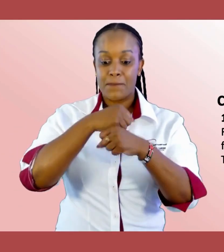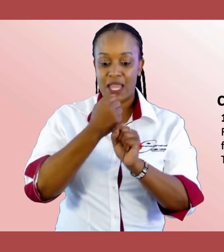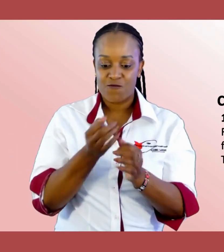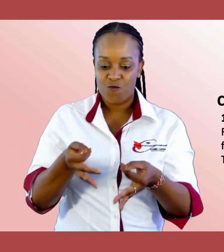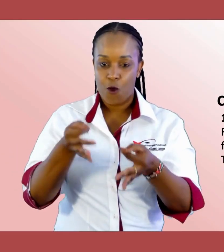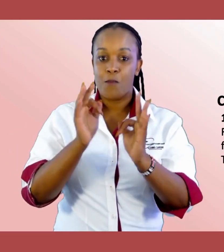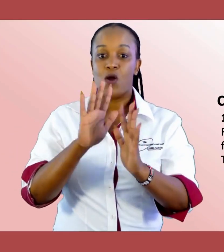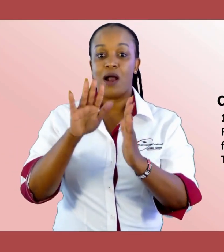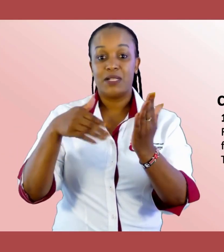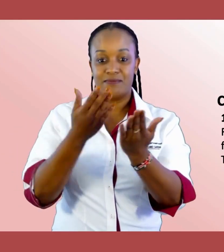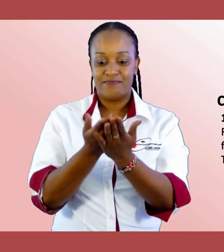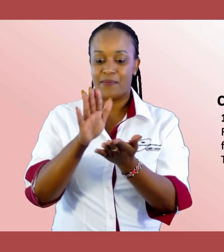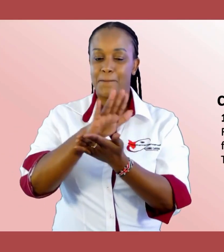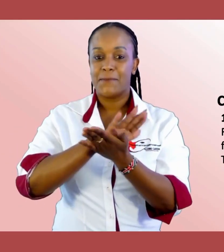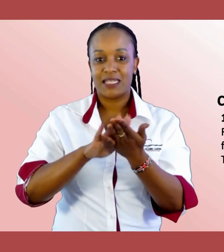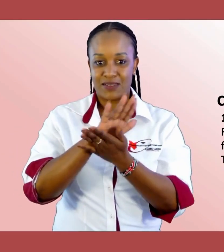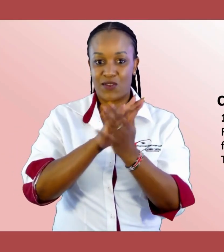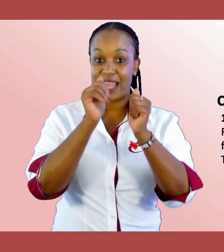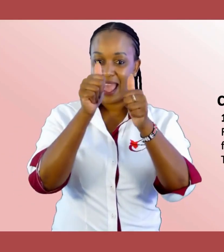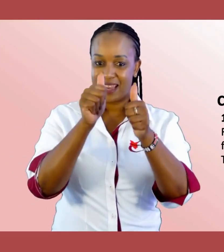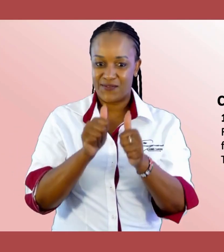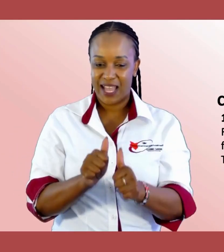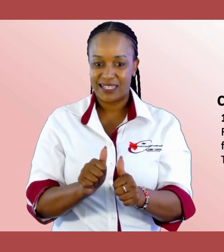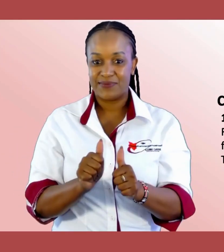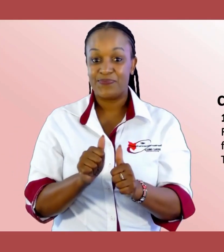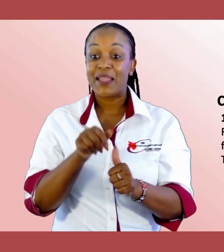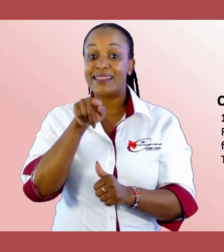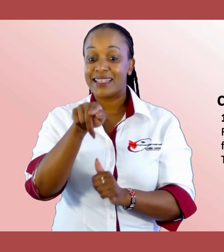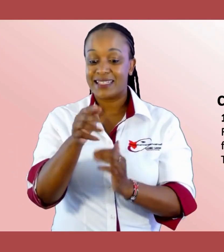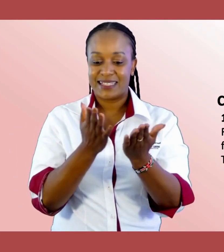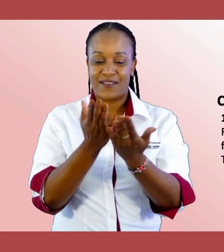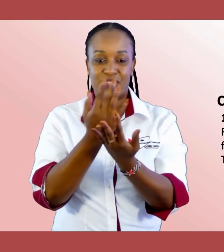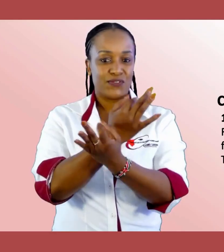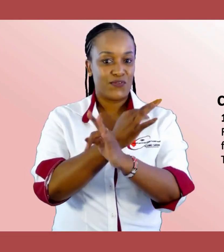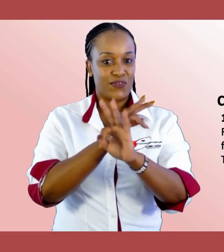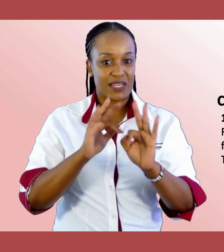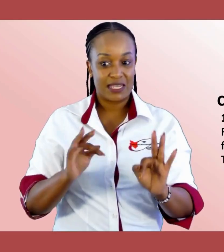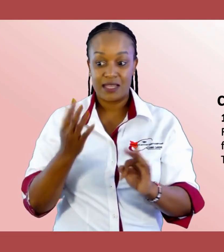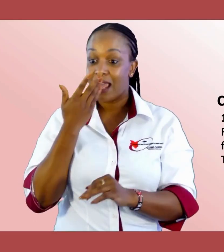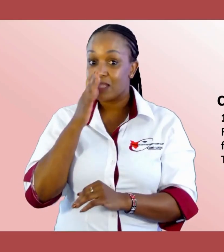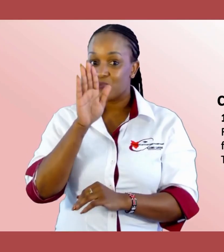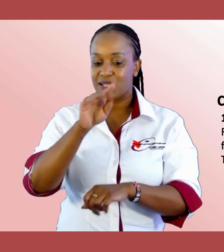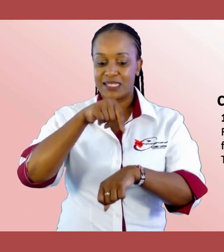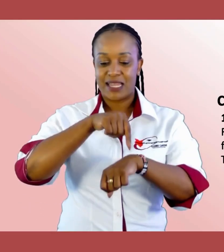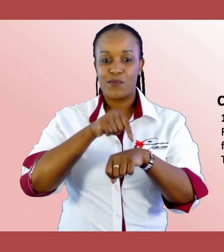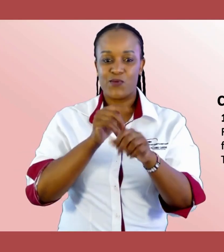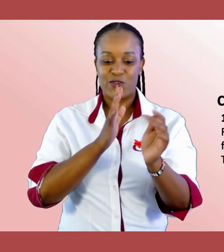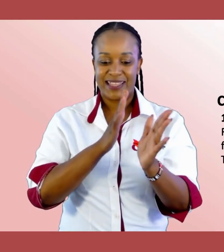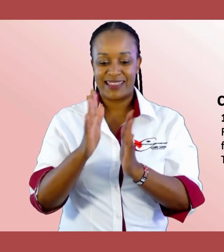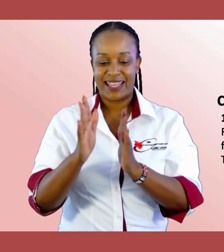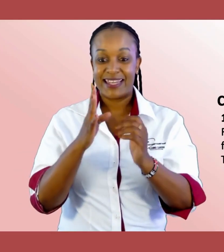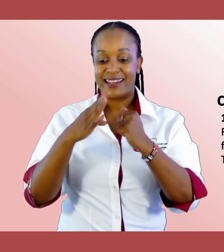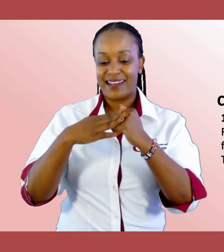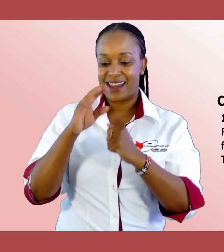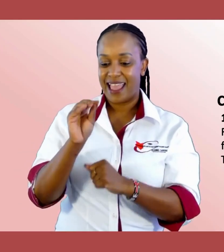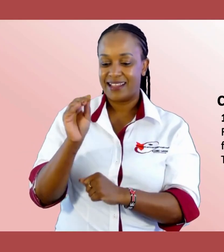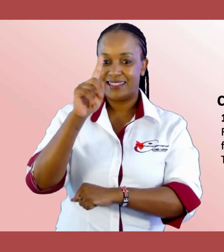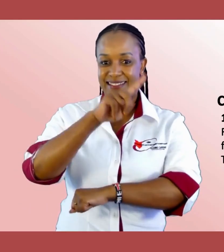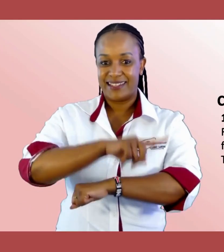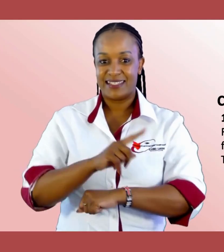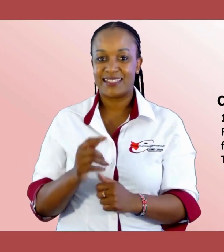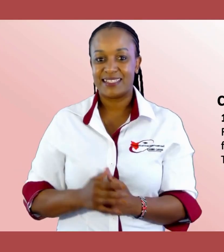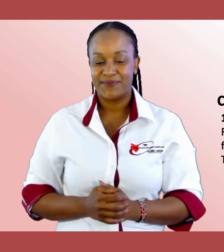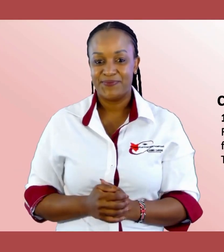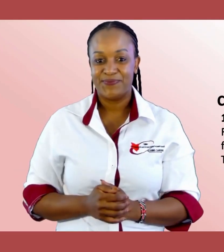formal application based on the advert. The service is free and response time is within 90